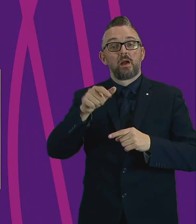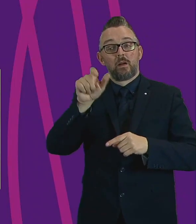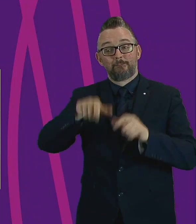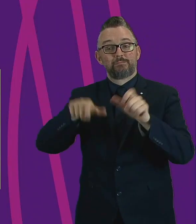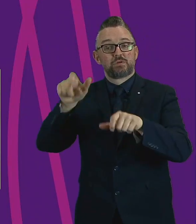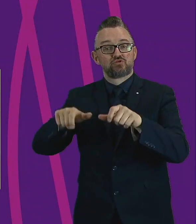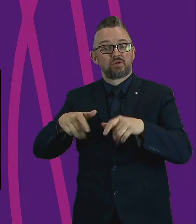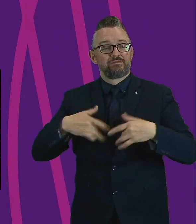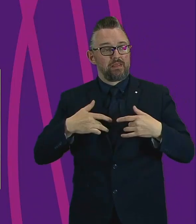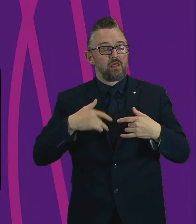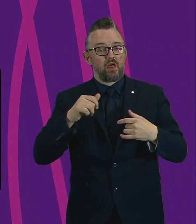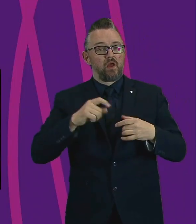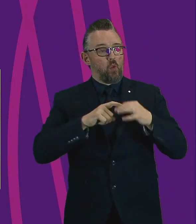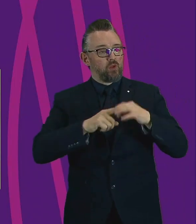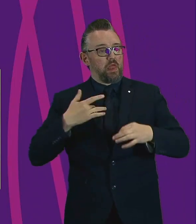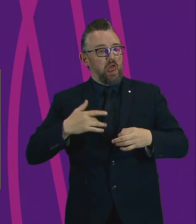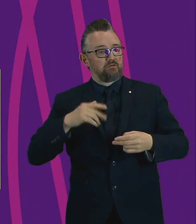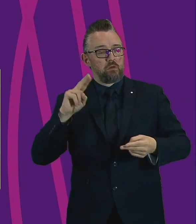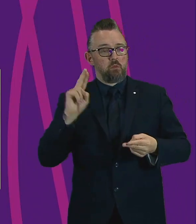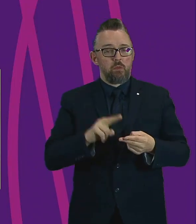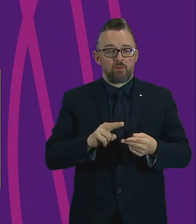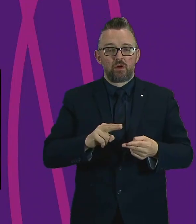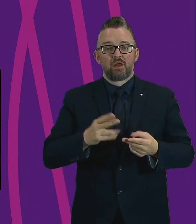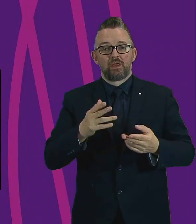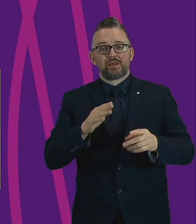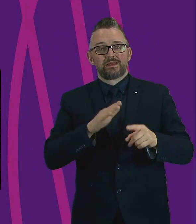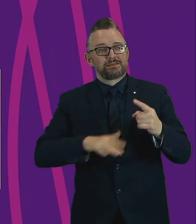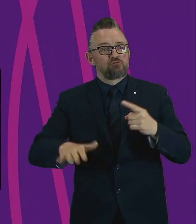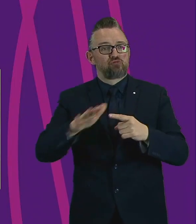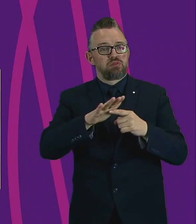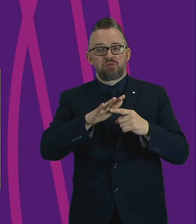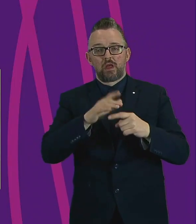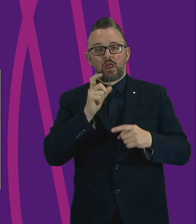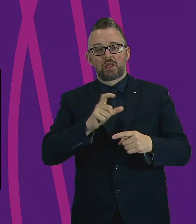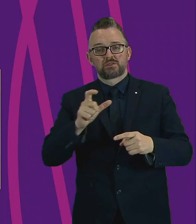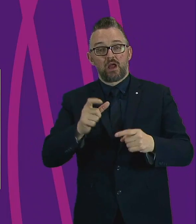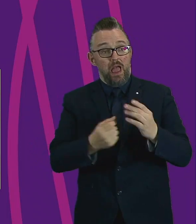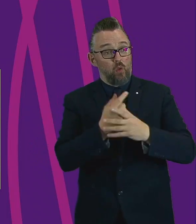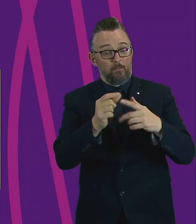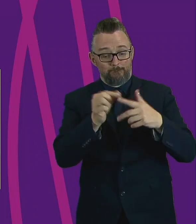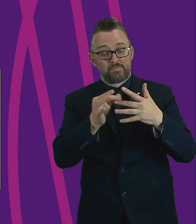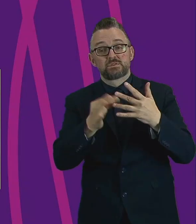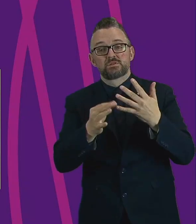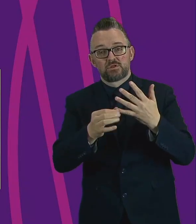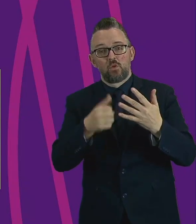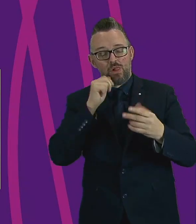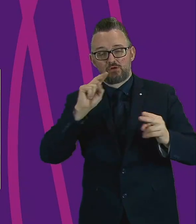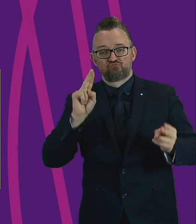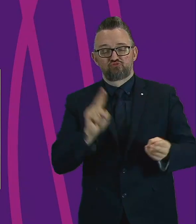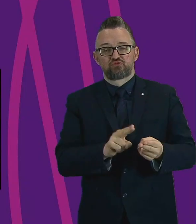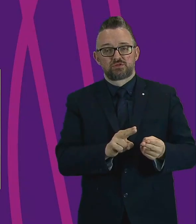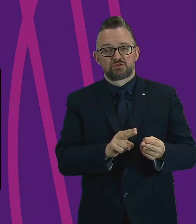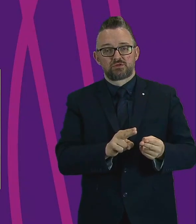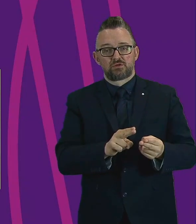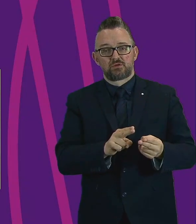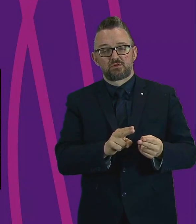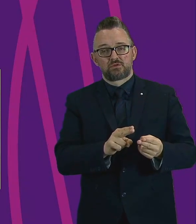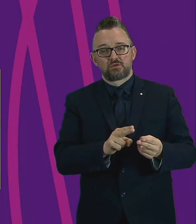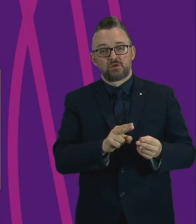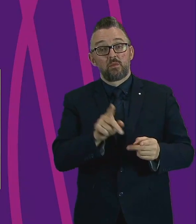and quality of life, as well as all our national cancer outcomes. This applies across all of our health services, and why every